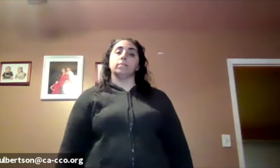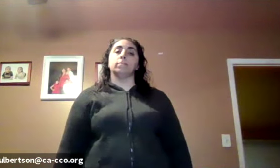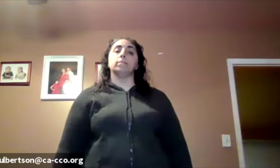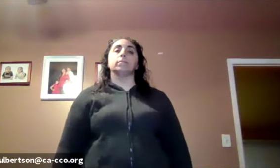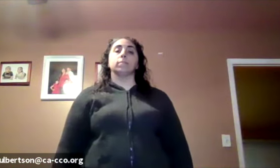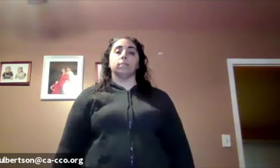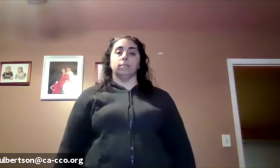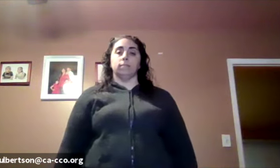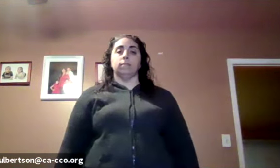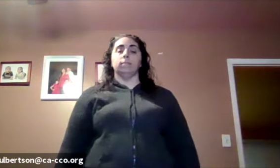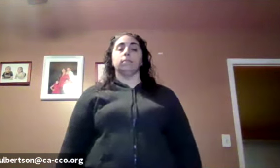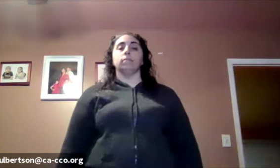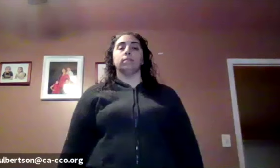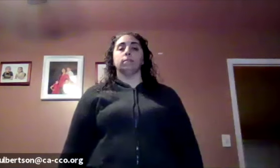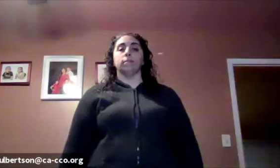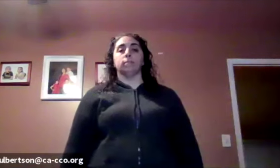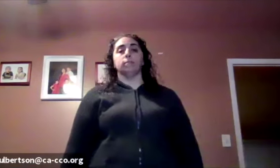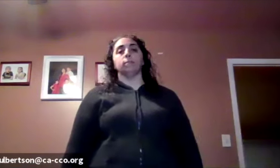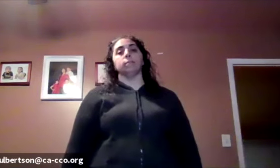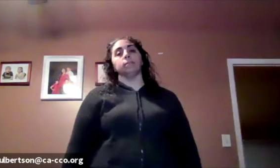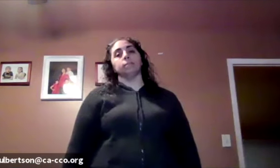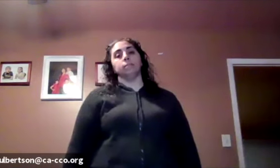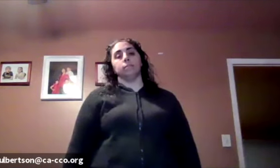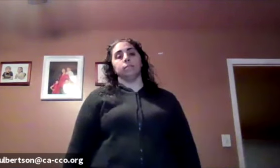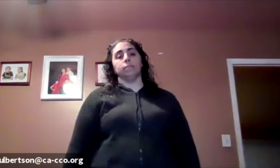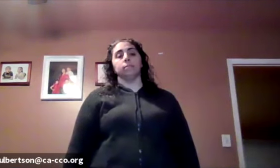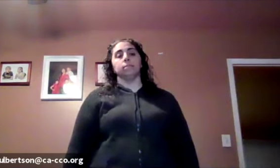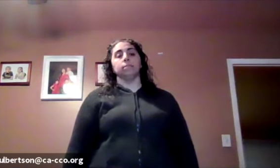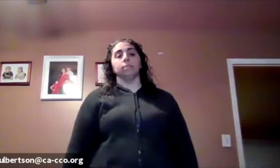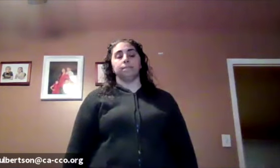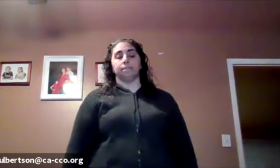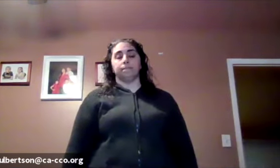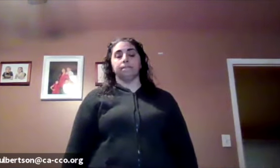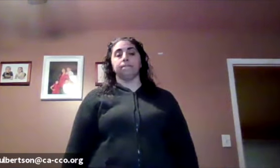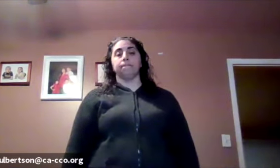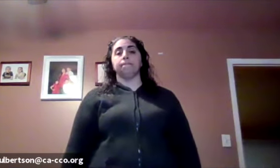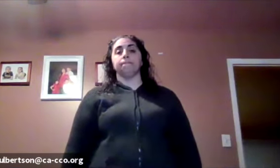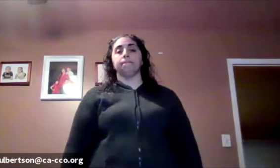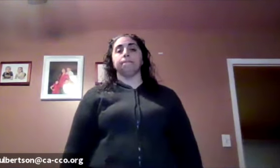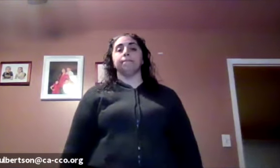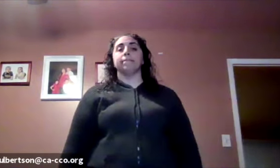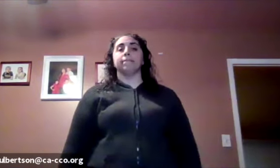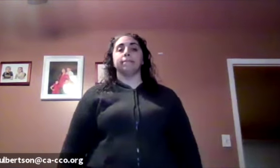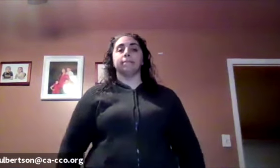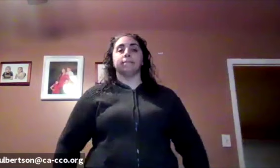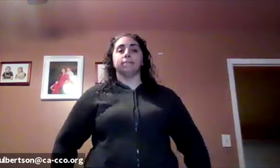words of wisdom can I give them? How can I help